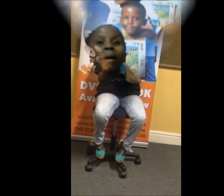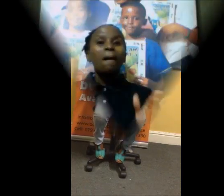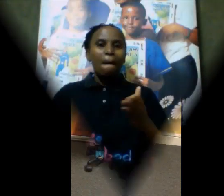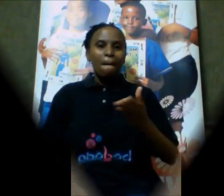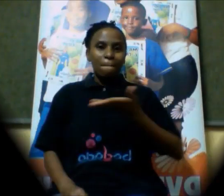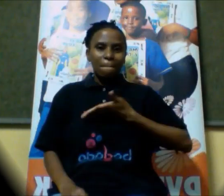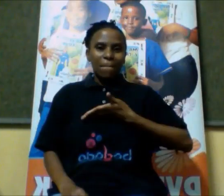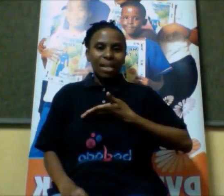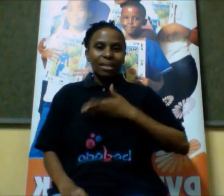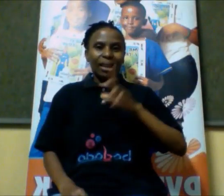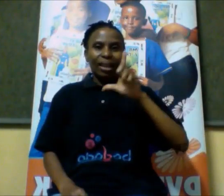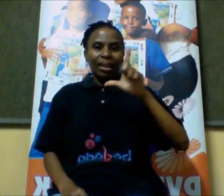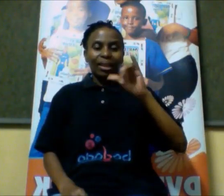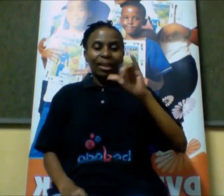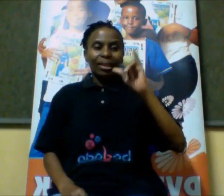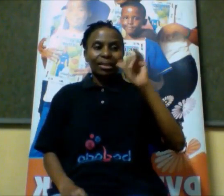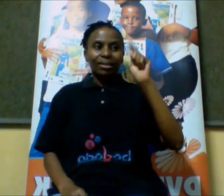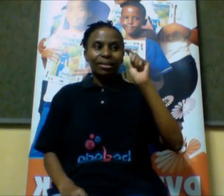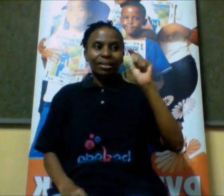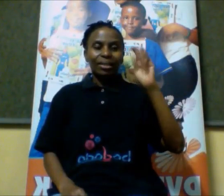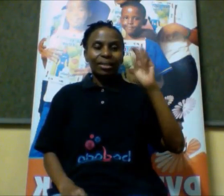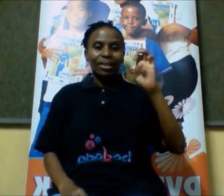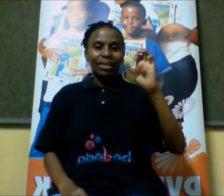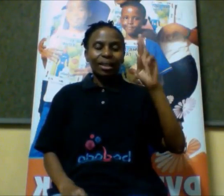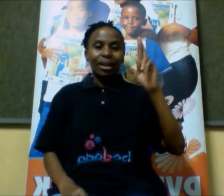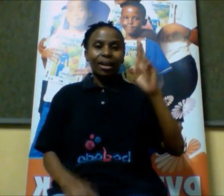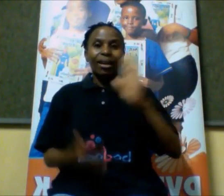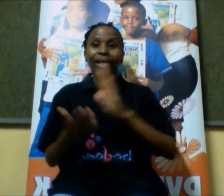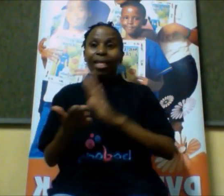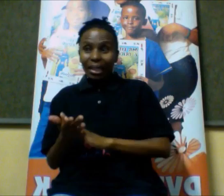Mr. Dinky like to clean up yards by planting a vegetable garden.